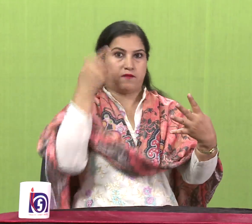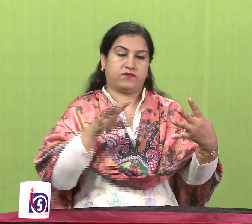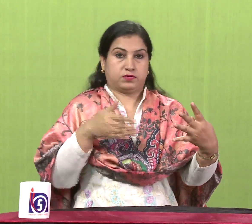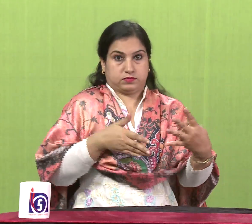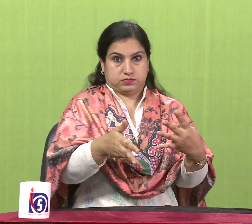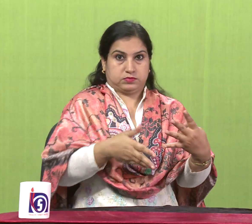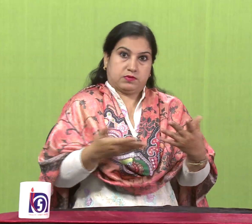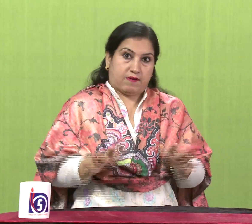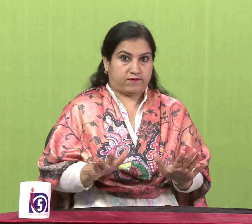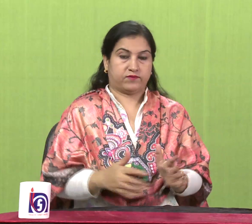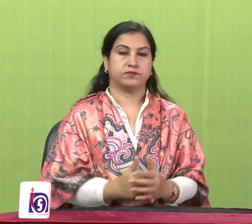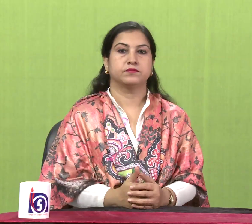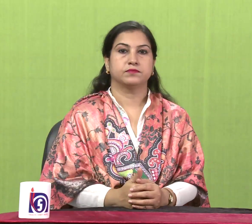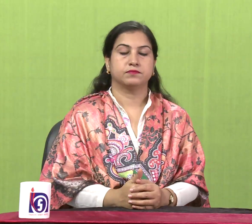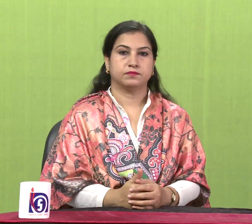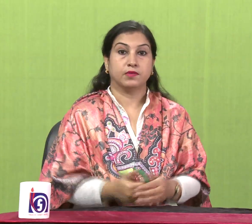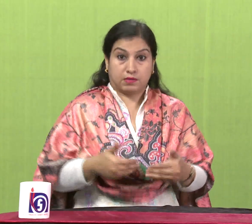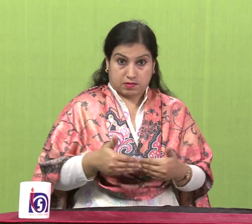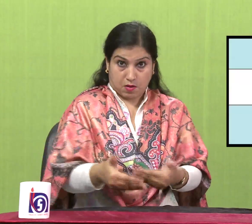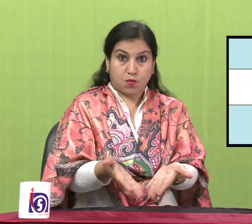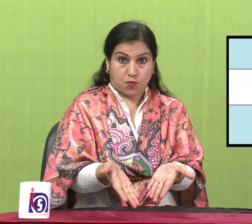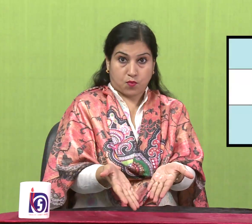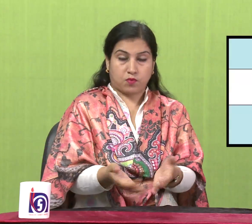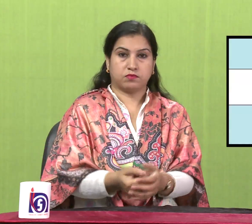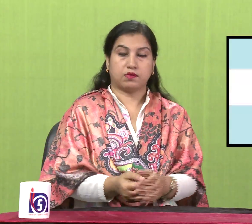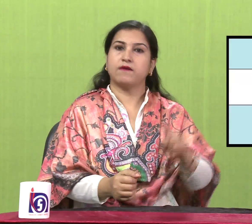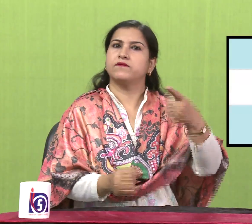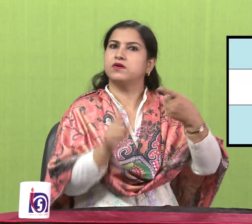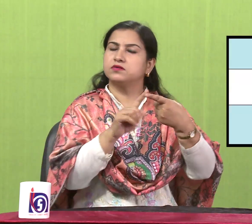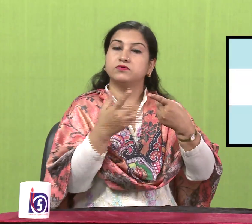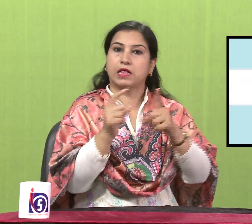lesson till now. First is development.